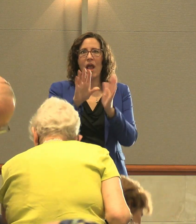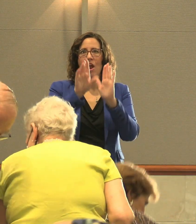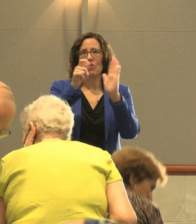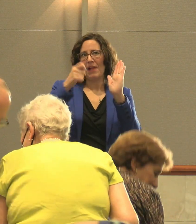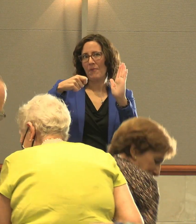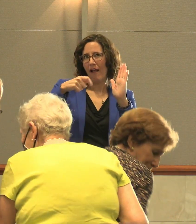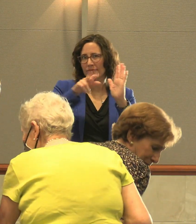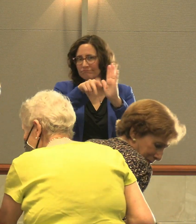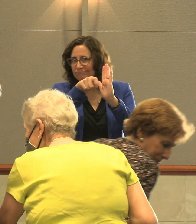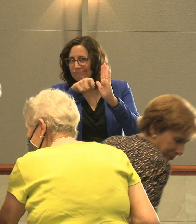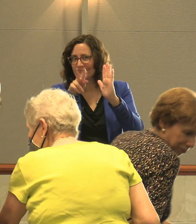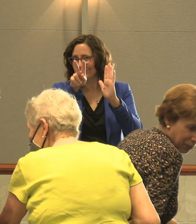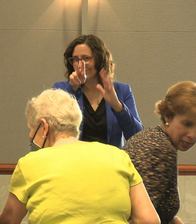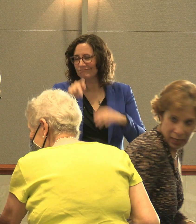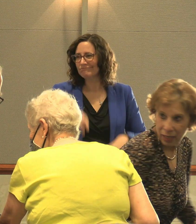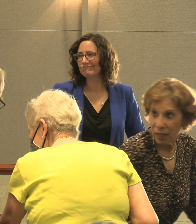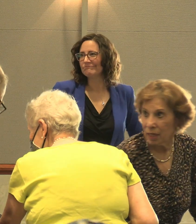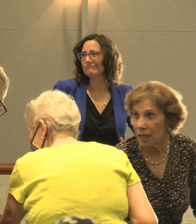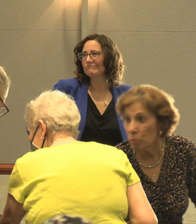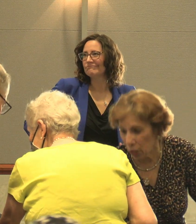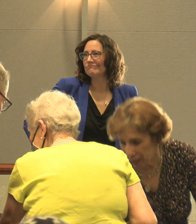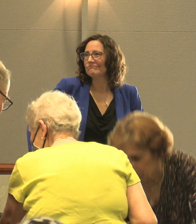located.